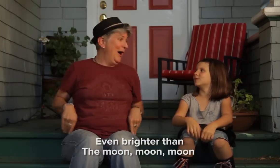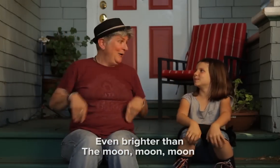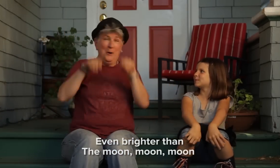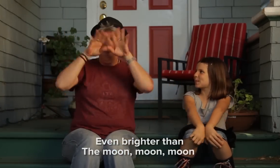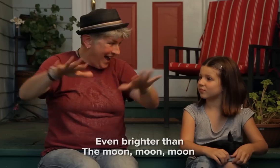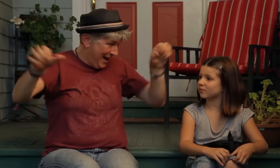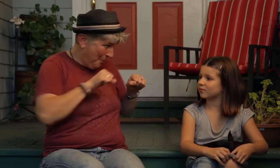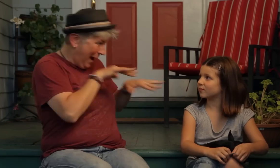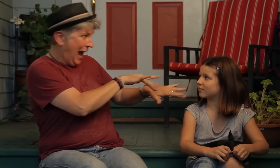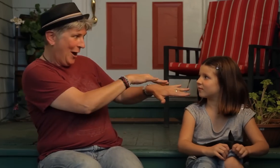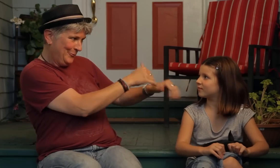be right back.